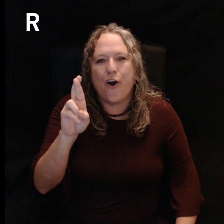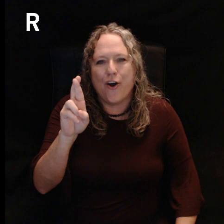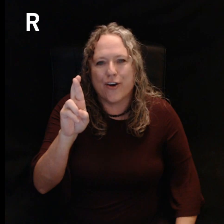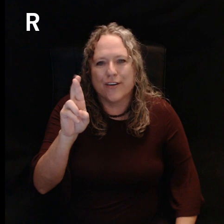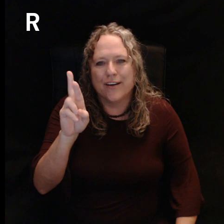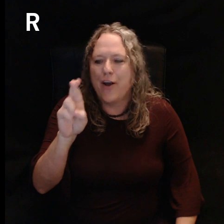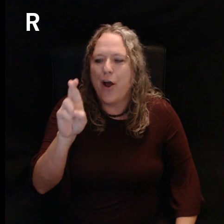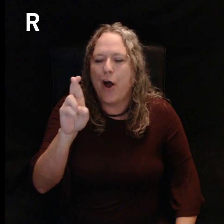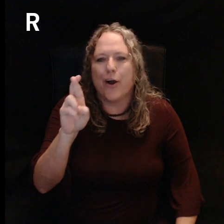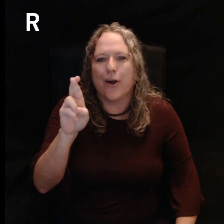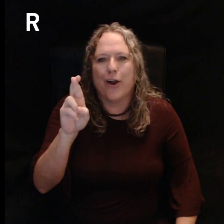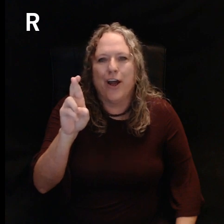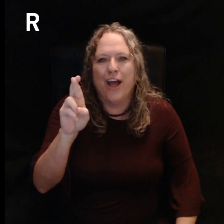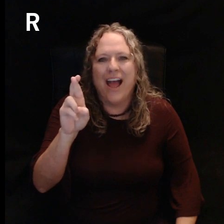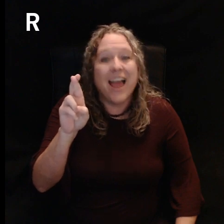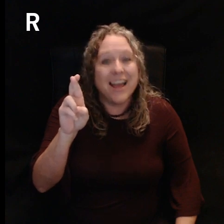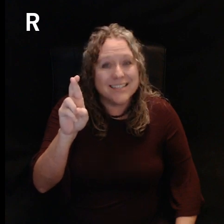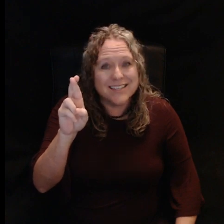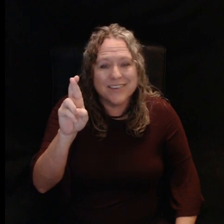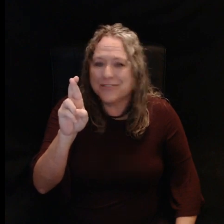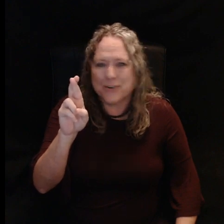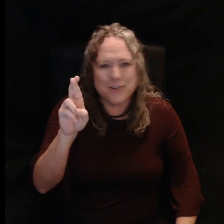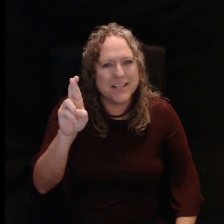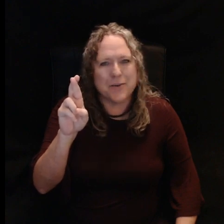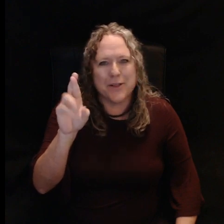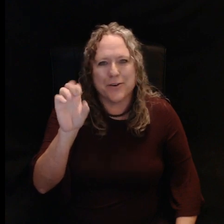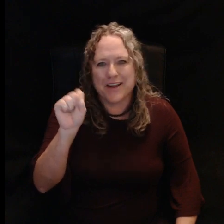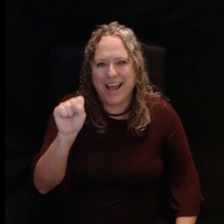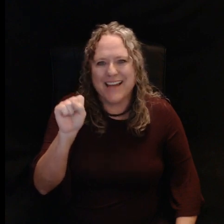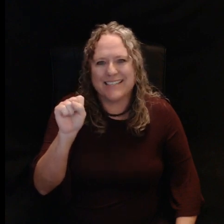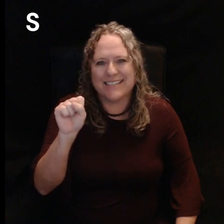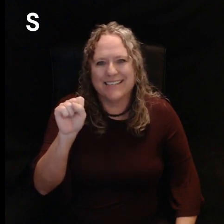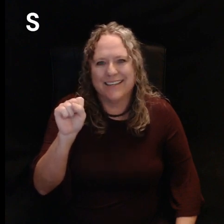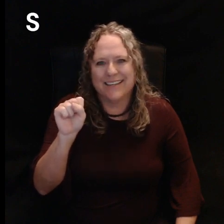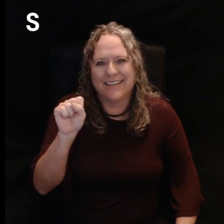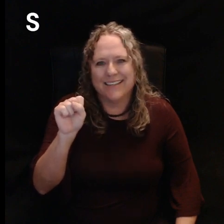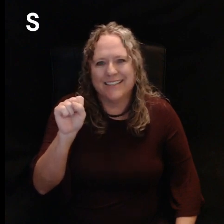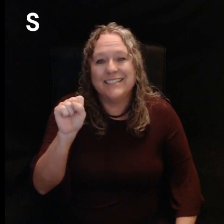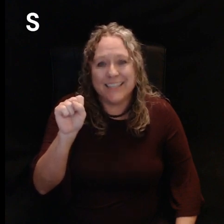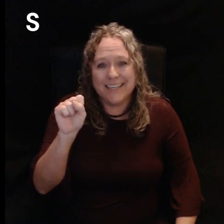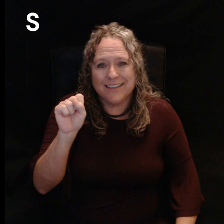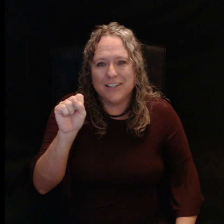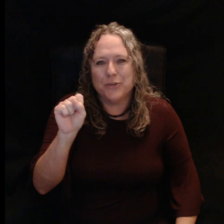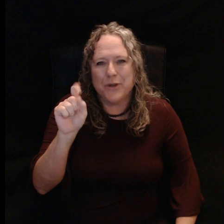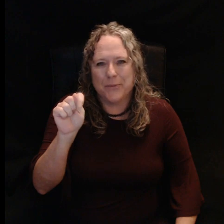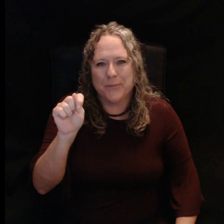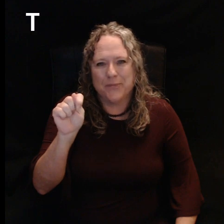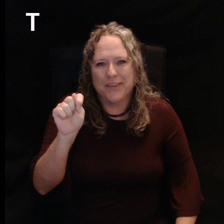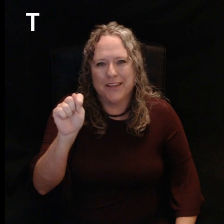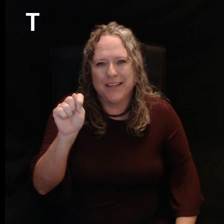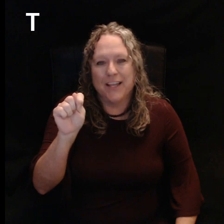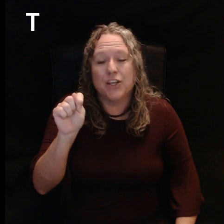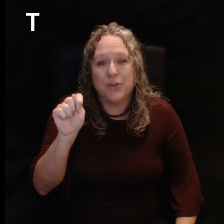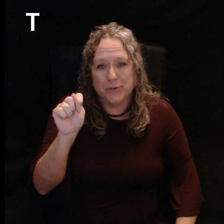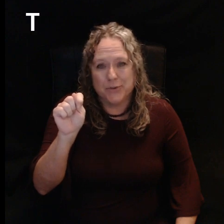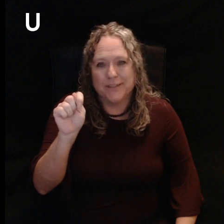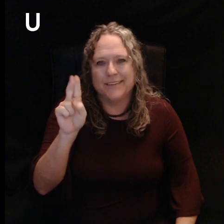R. R. S, first letter we learned. S. T, you know. U, you